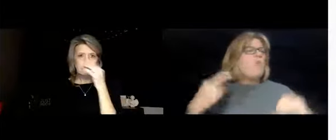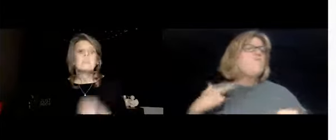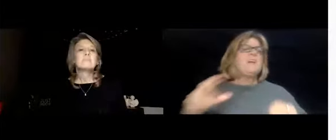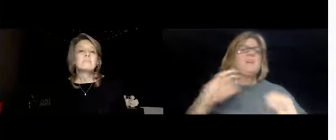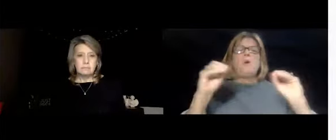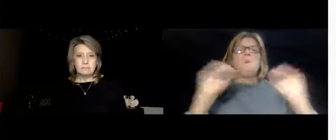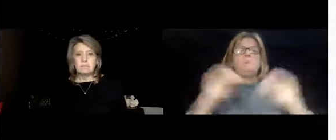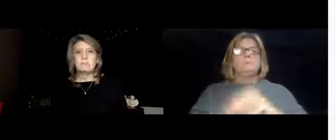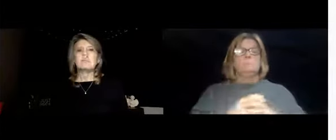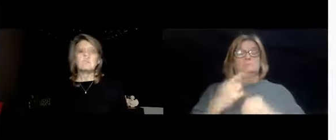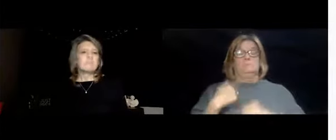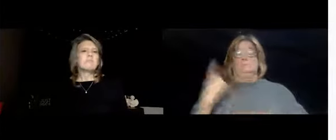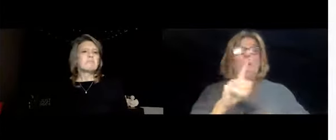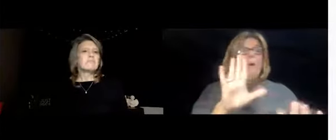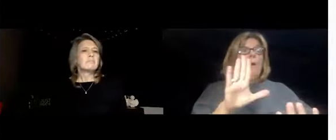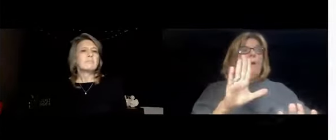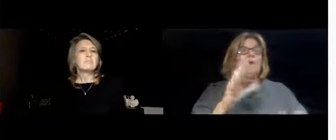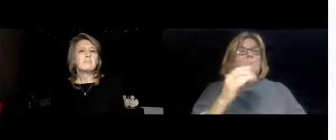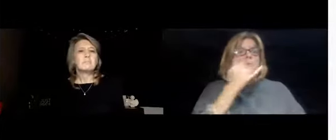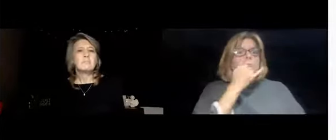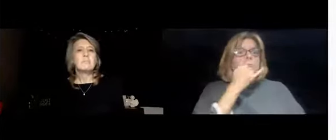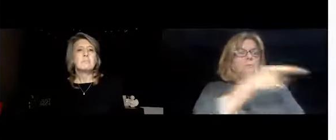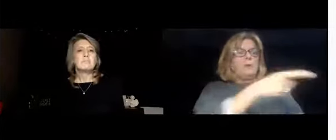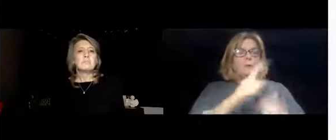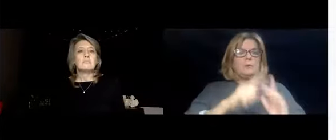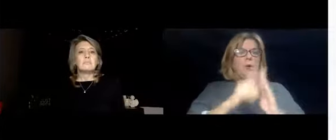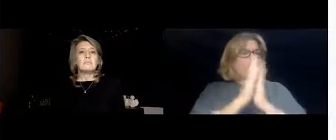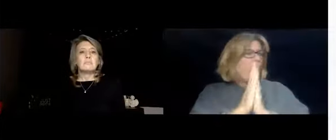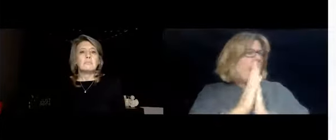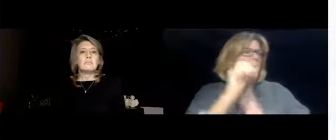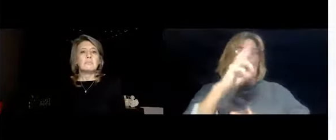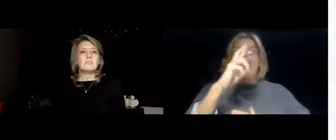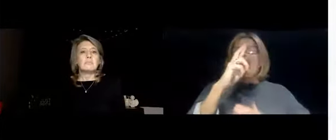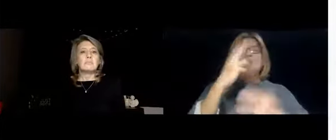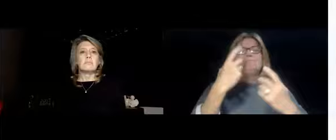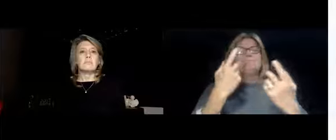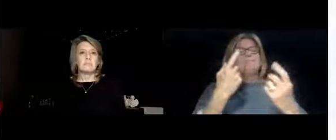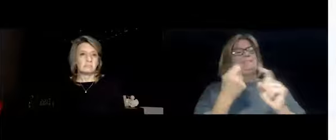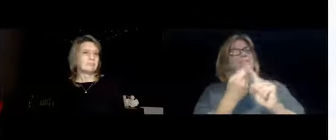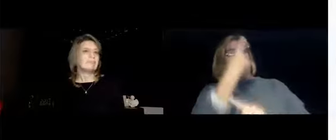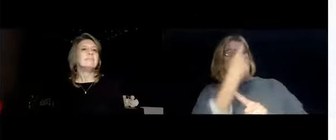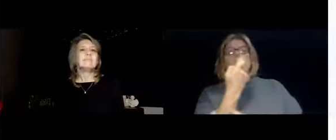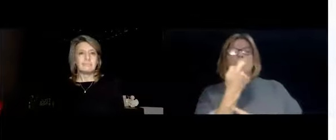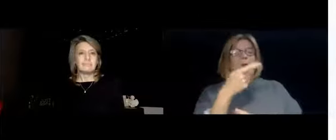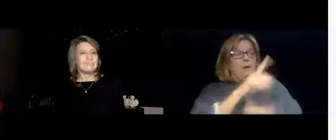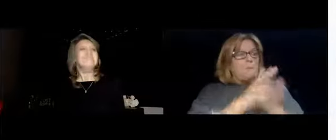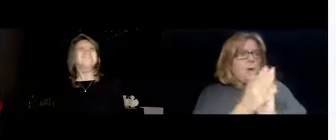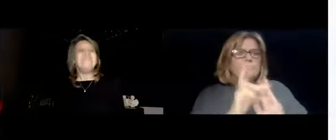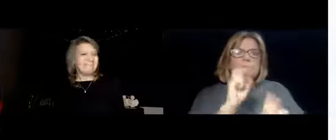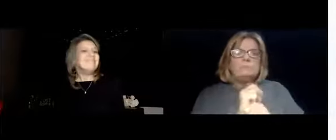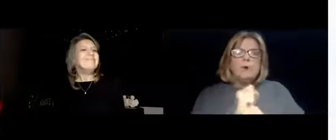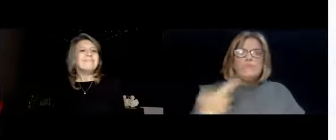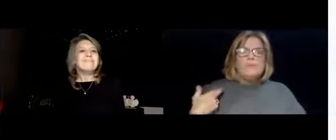like it was a non-religious assignment. And after showing up, I find out that they start to pray,